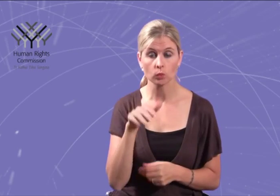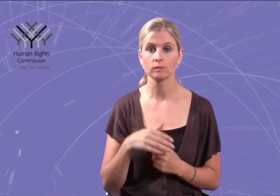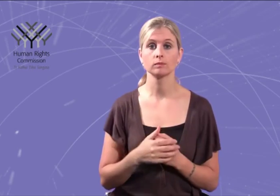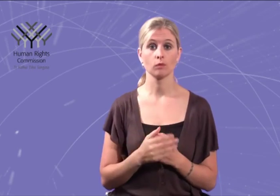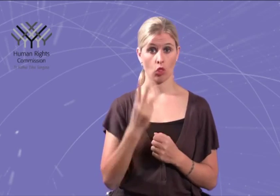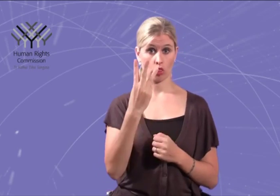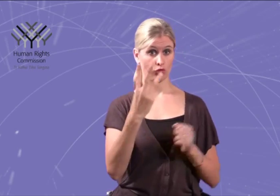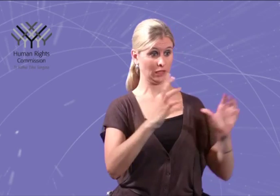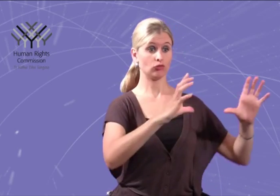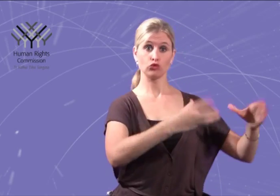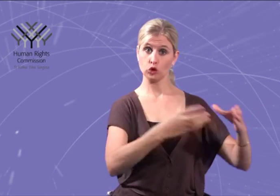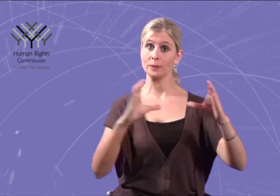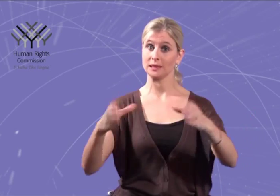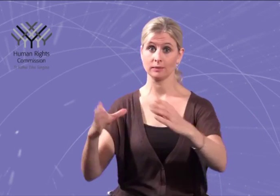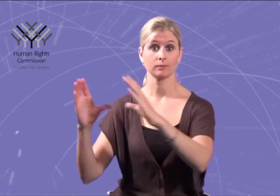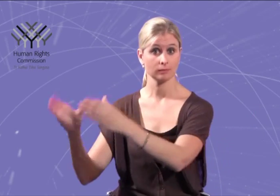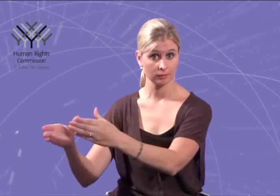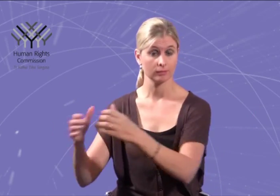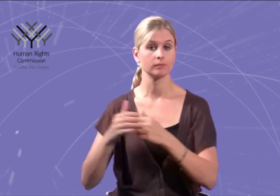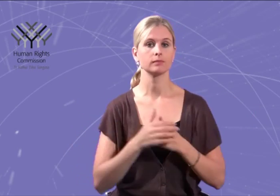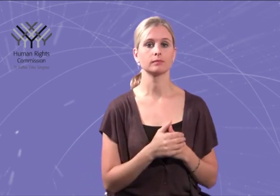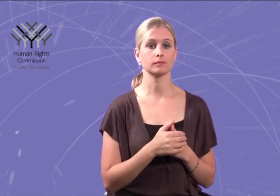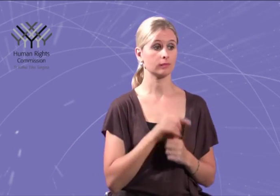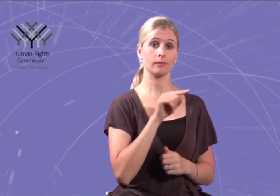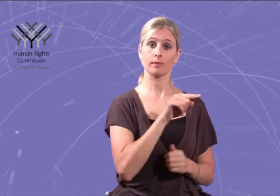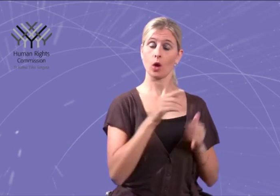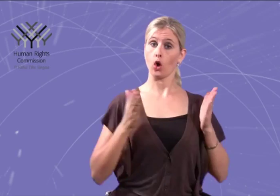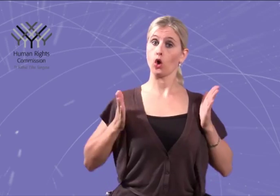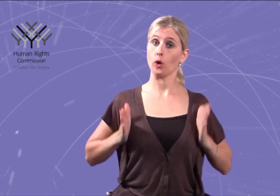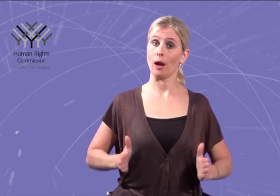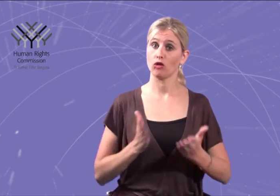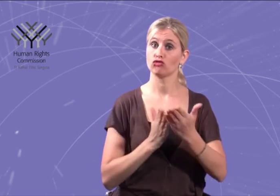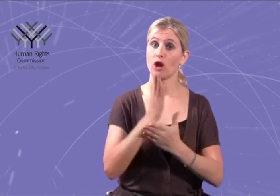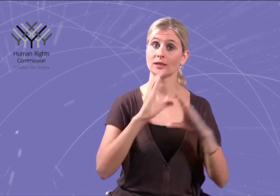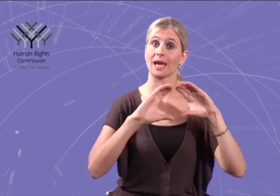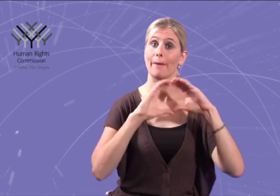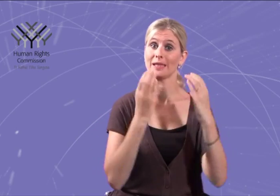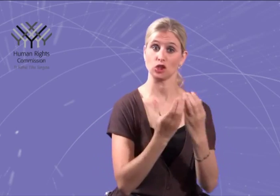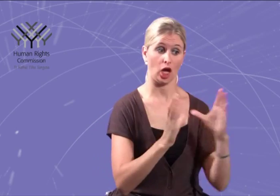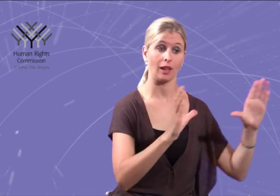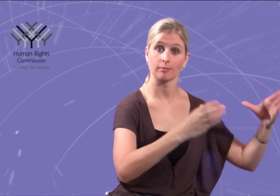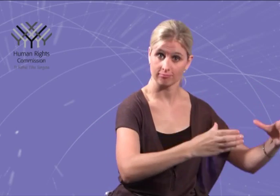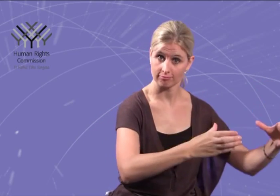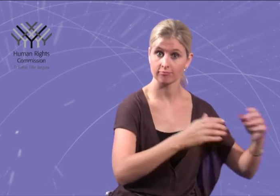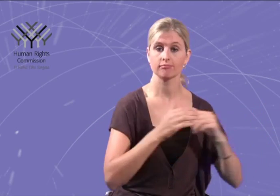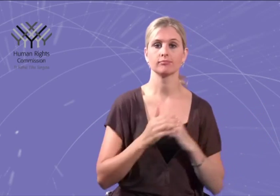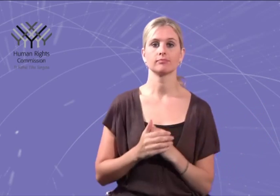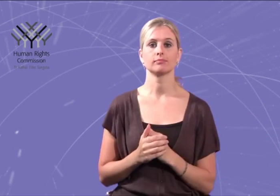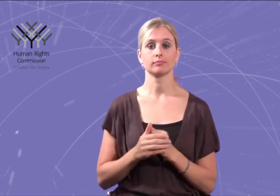this involves three parties: the Human Rights Commission, the